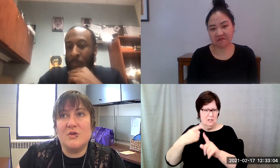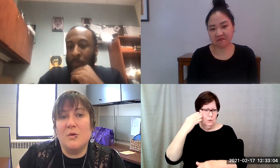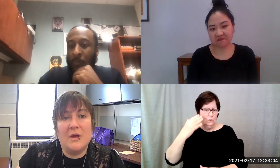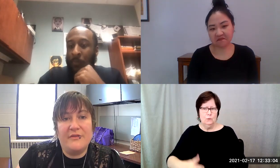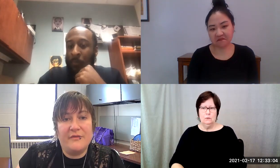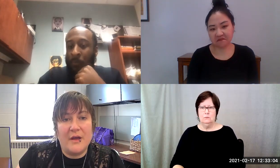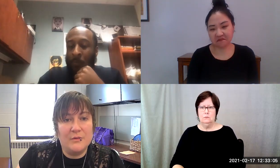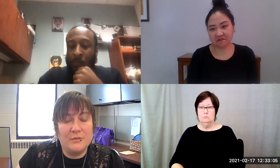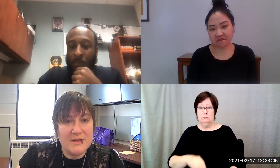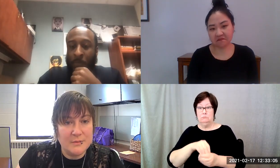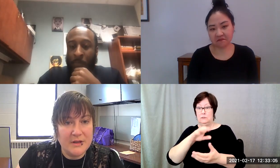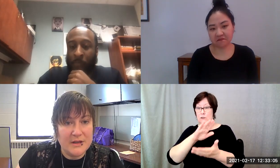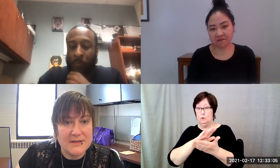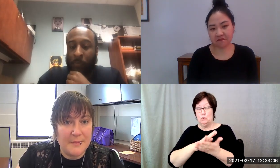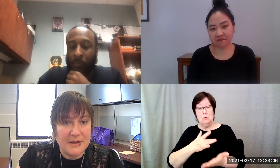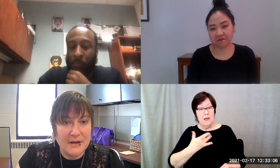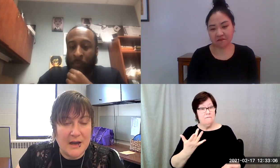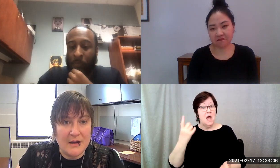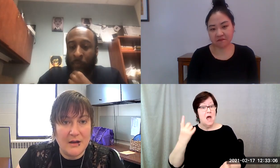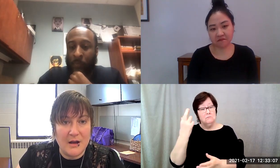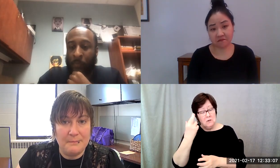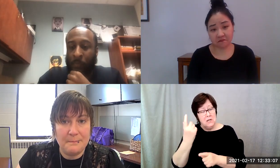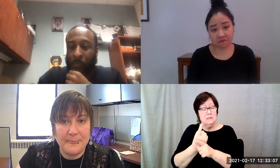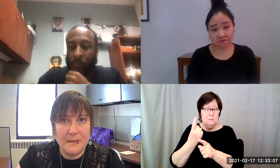In school, I felt reasonably accepted.